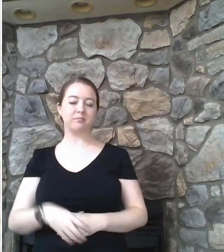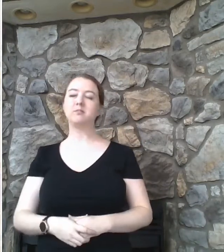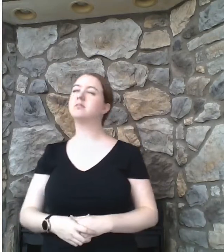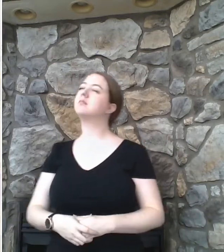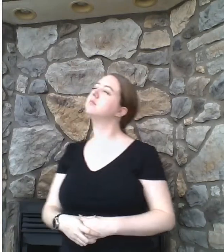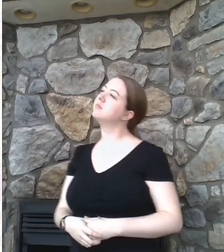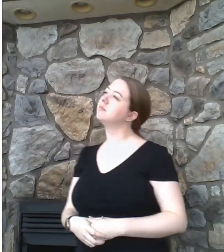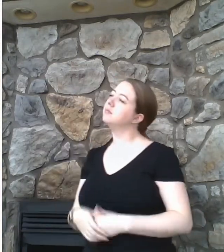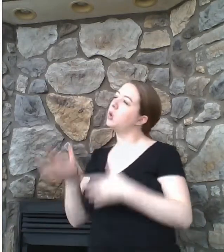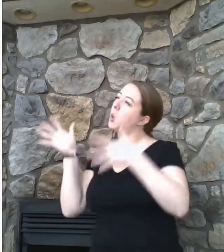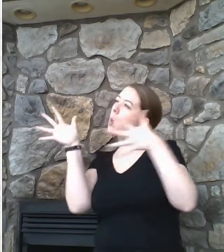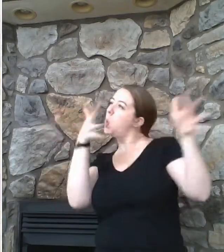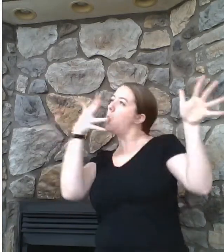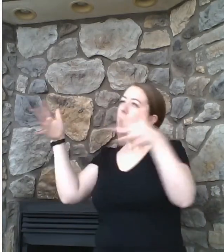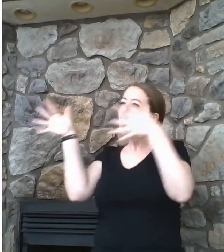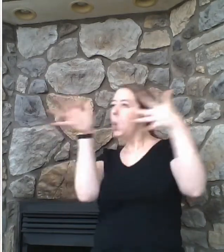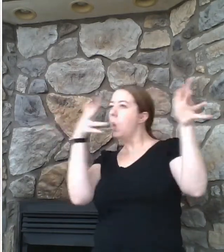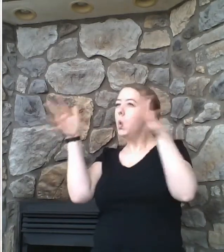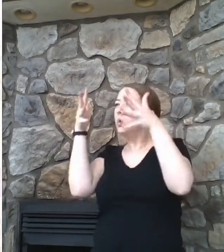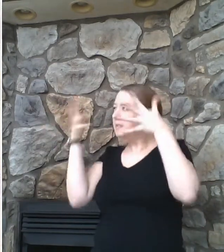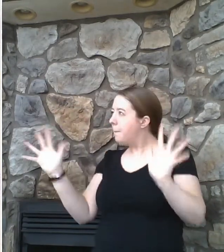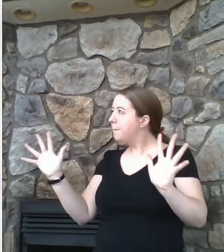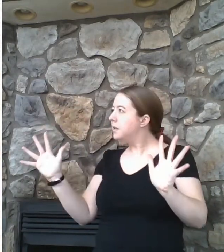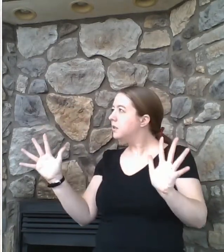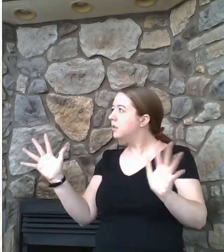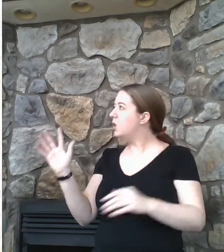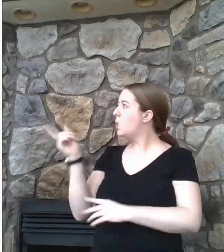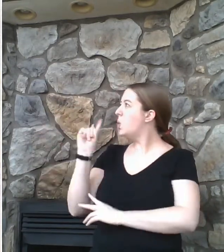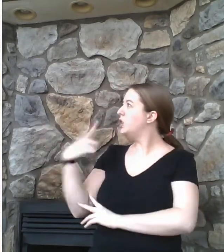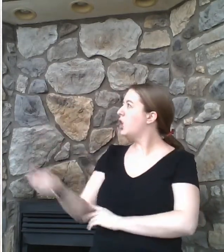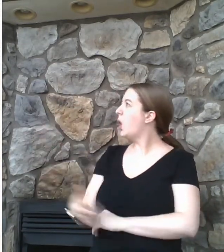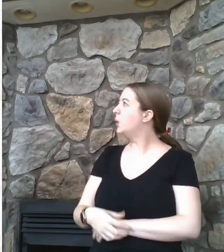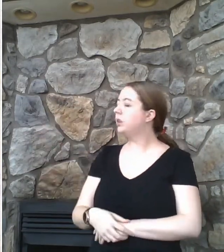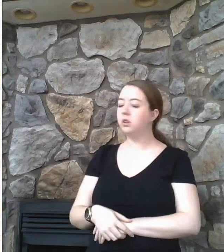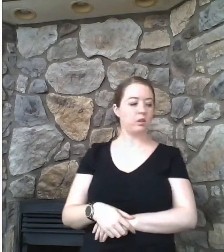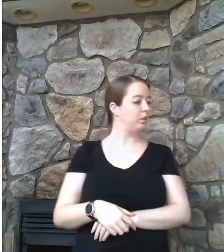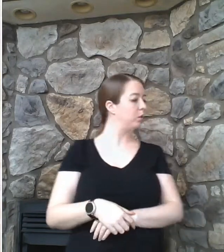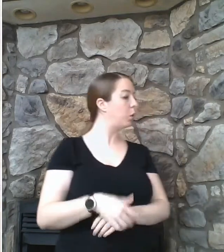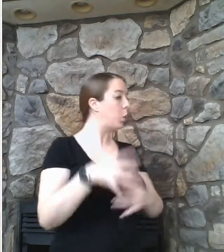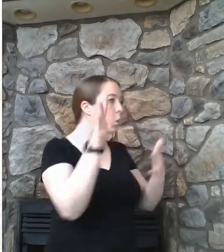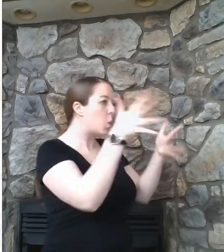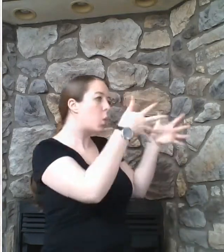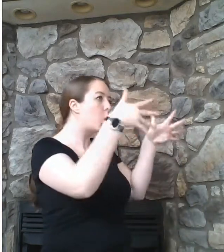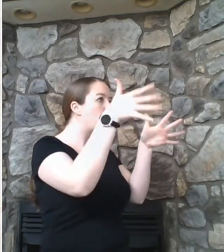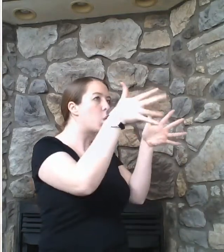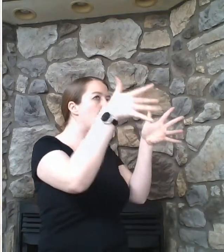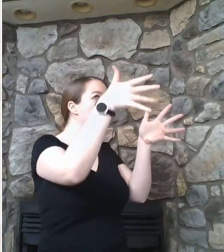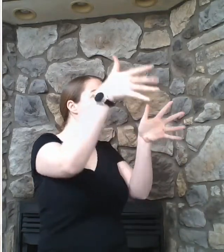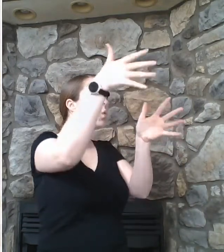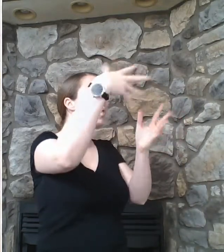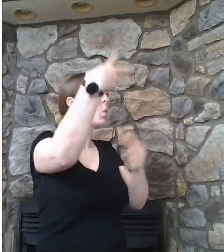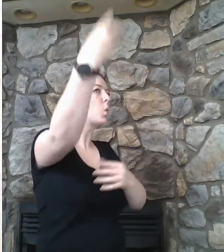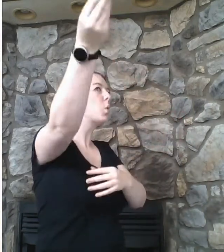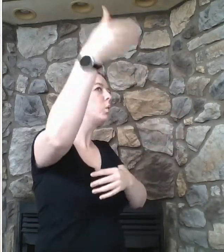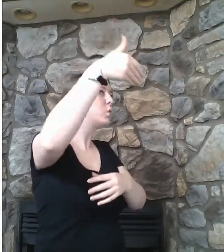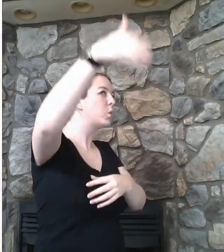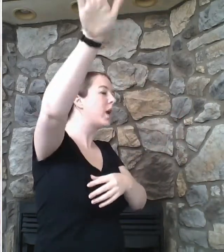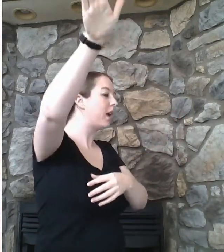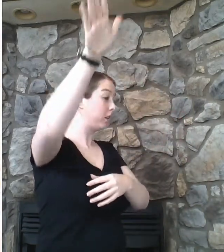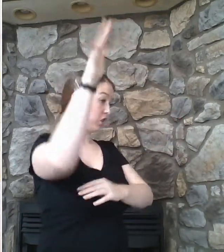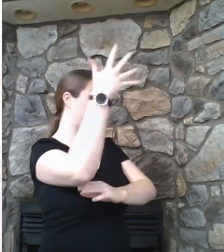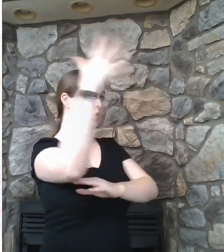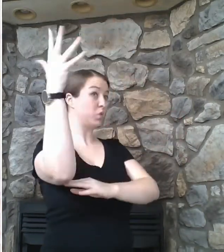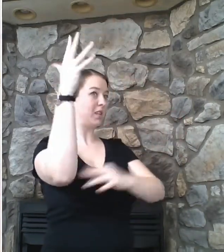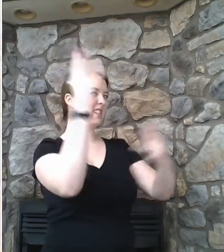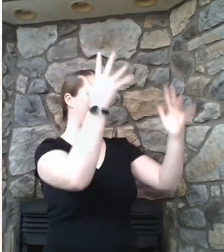"Where does the wind go when it stops?" he asked. "It blows away to make the trees dance